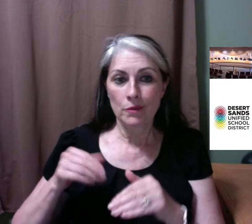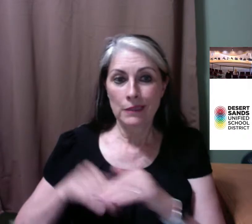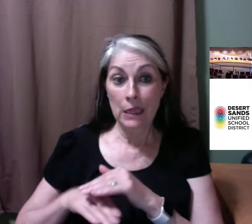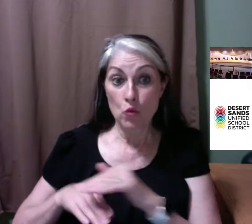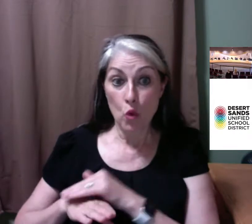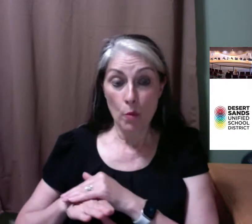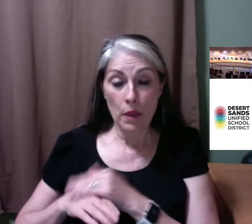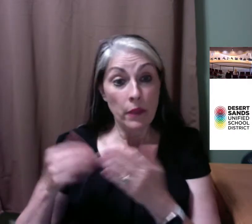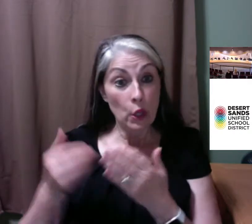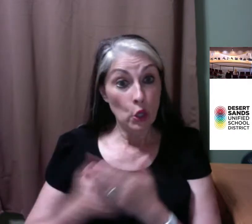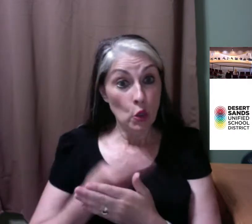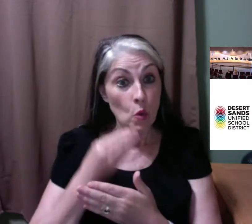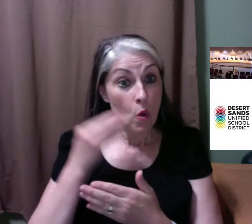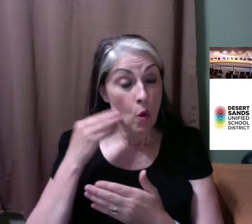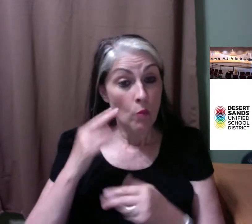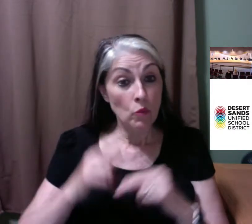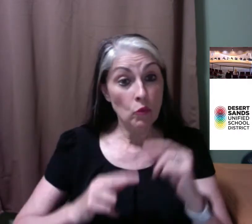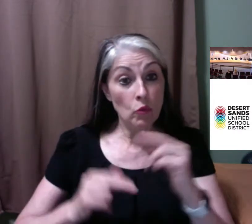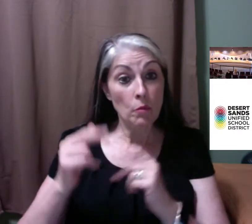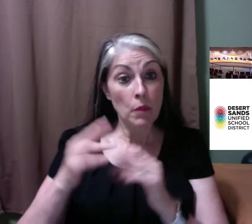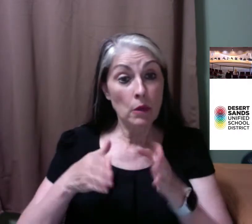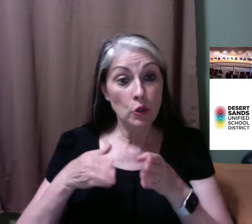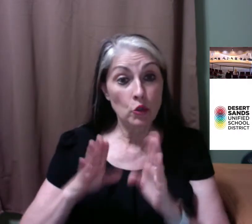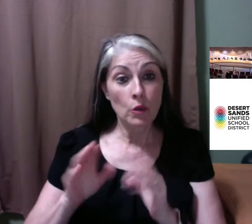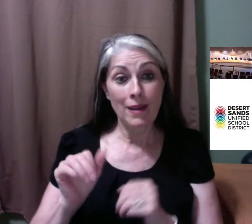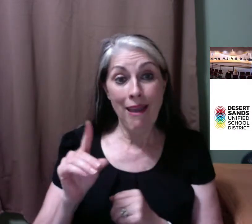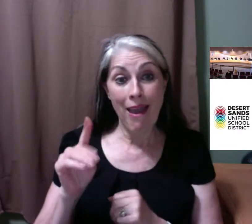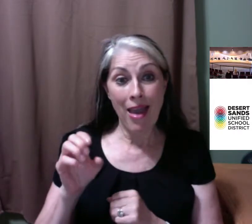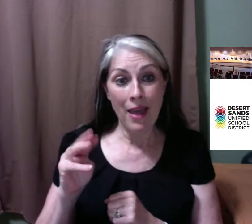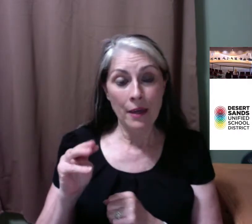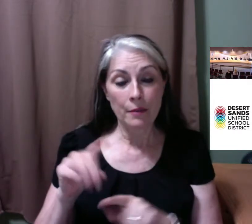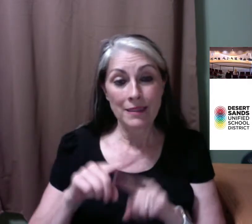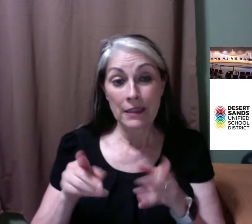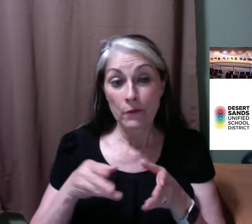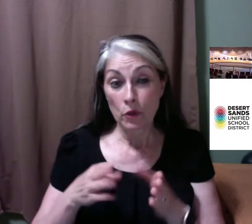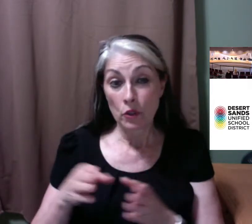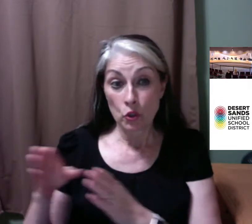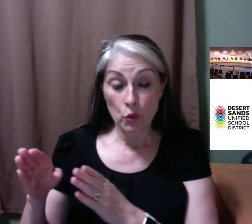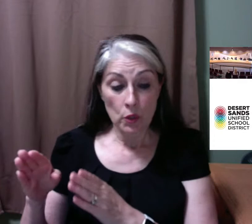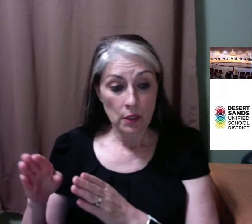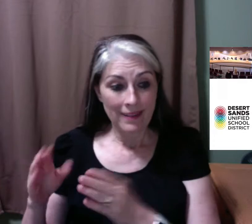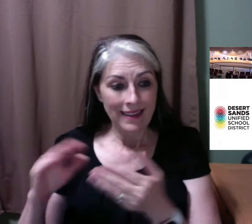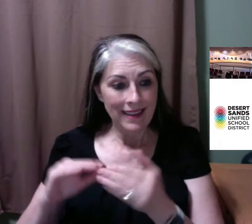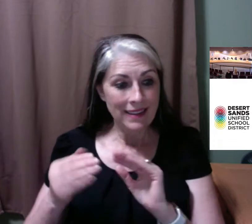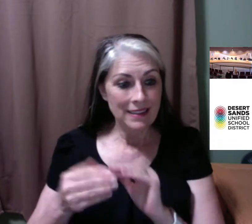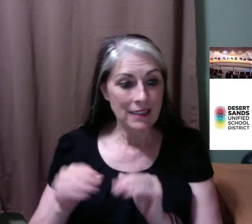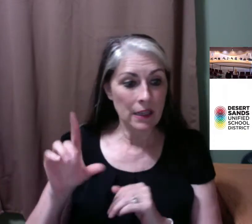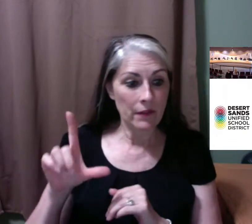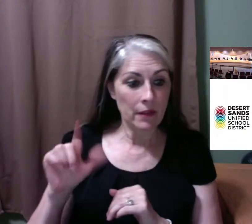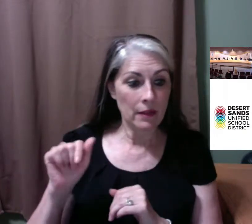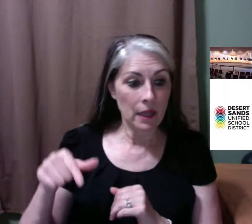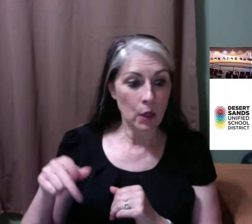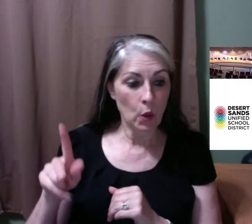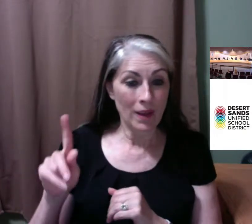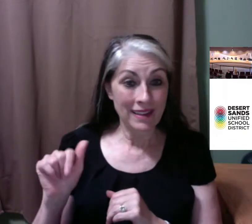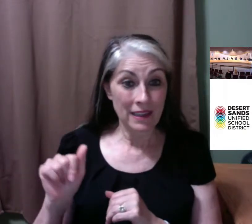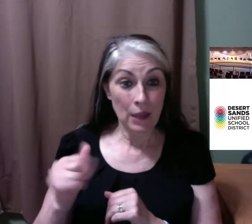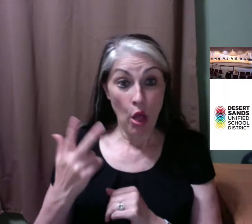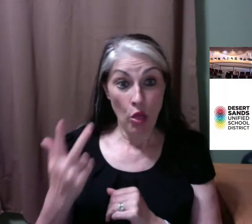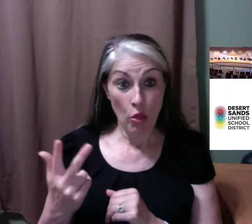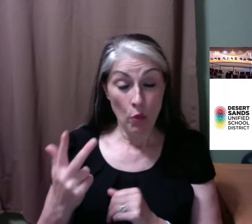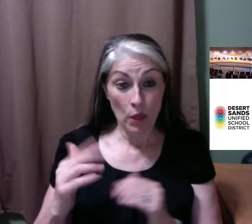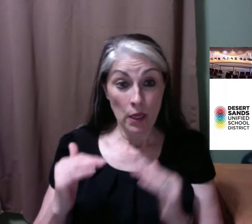the new homes that are built all along Adams, the Solterra, that La Quinta, in the city of La Quinta, and then the big three-story ones